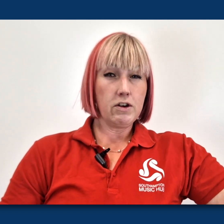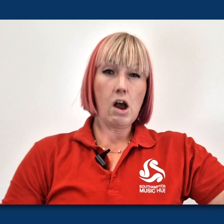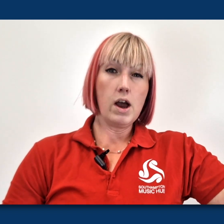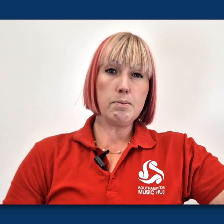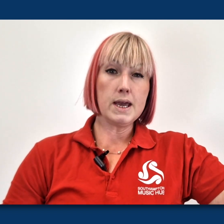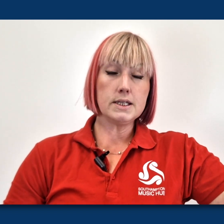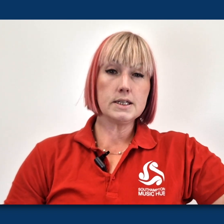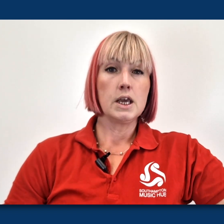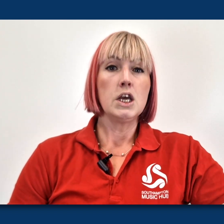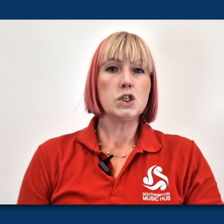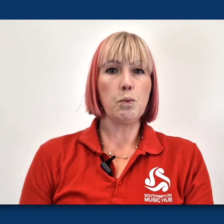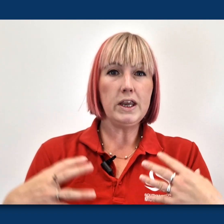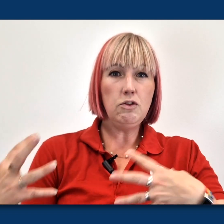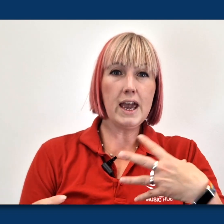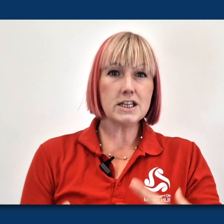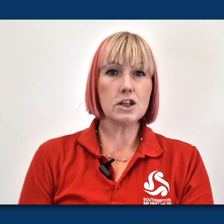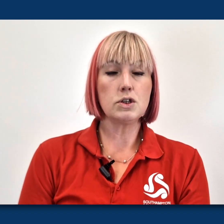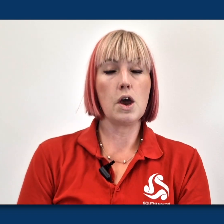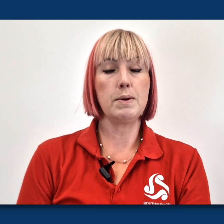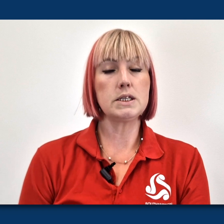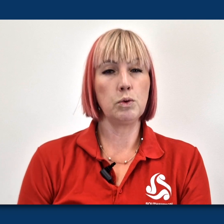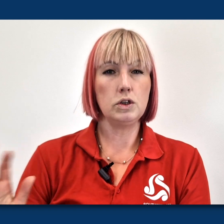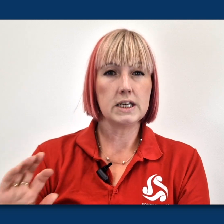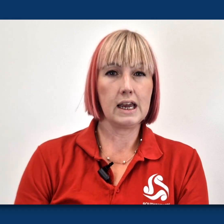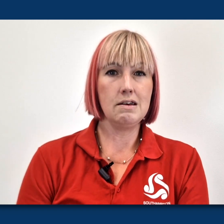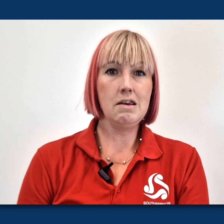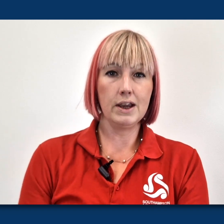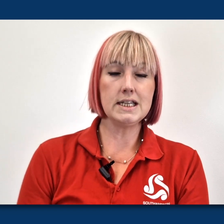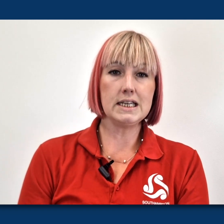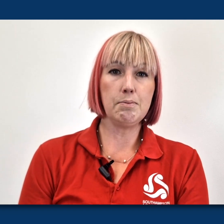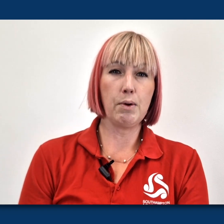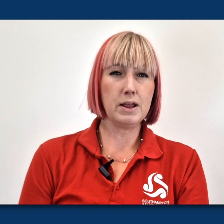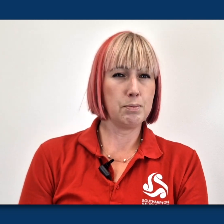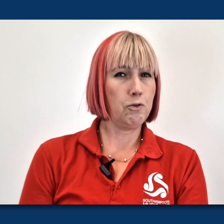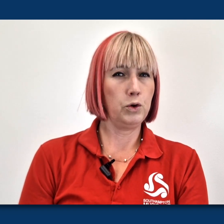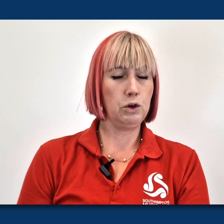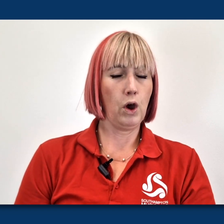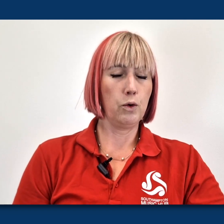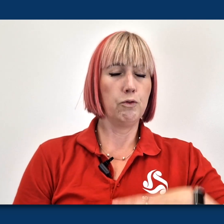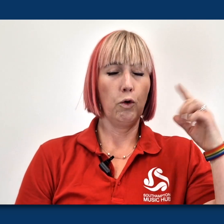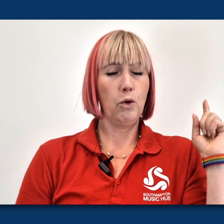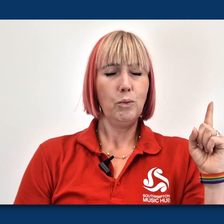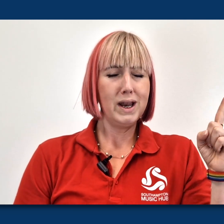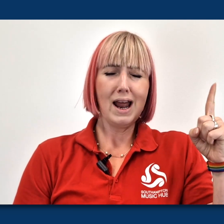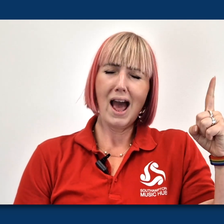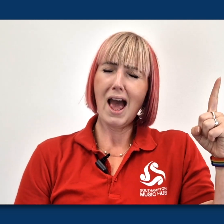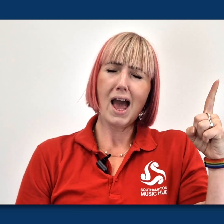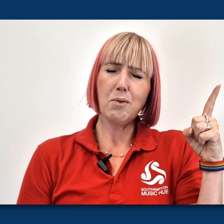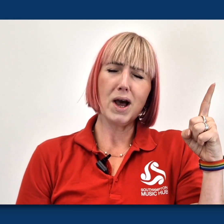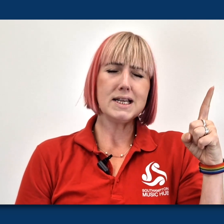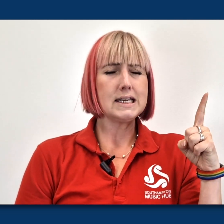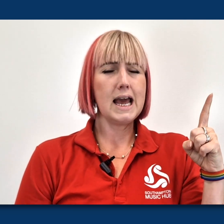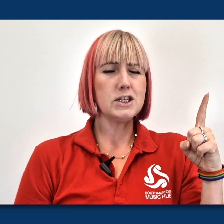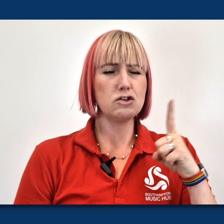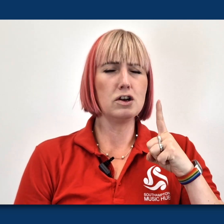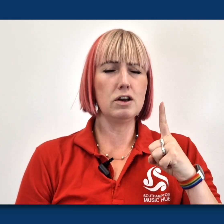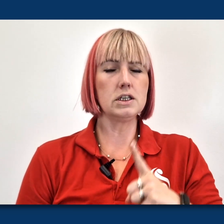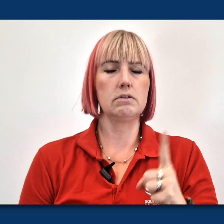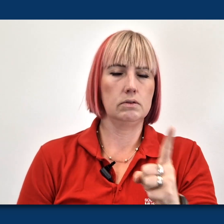high bits. So when you get to those high bits, I want you to take a nice deep breath before you go for "When I was an astronaut." You know